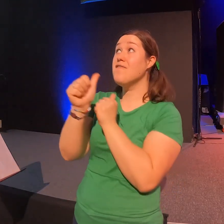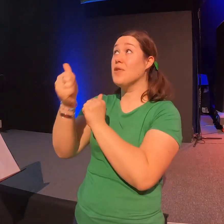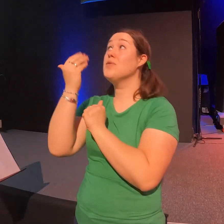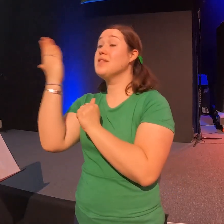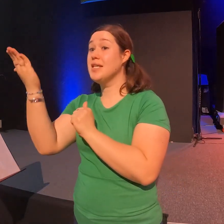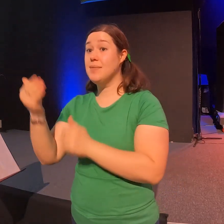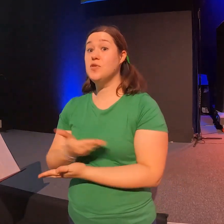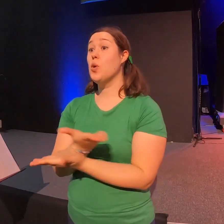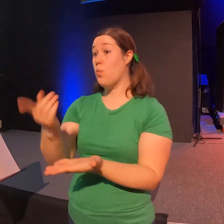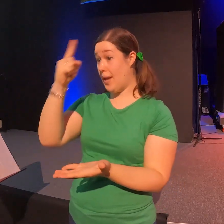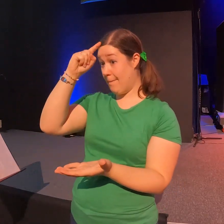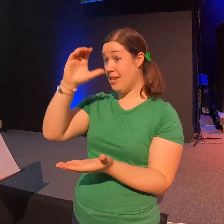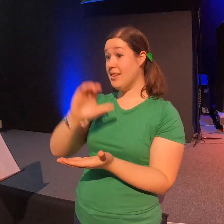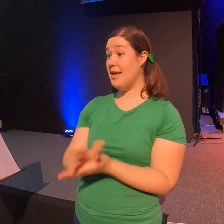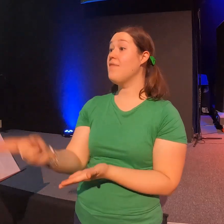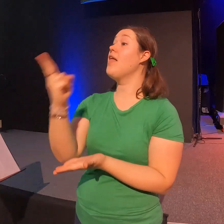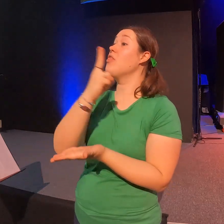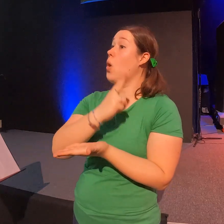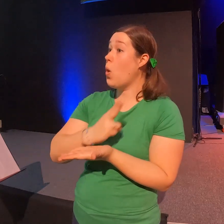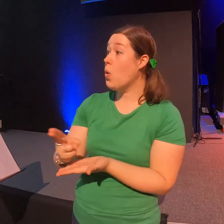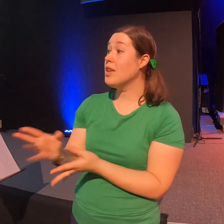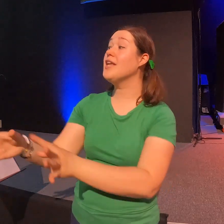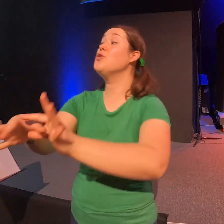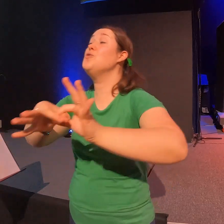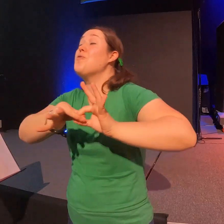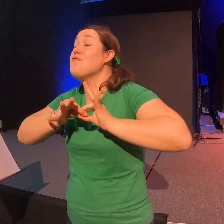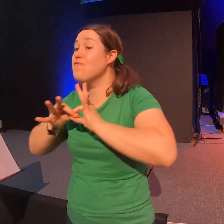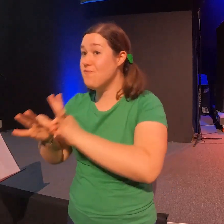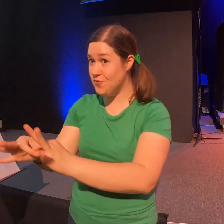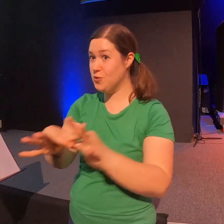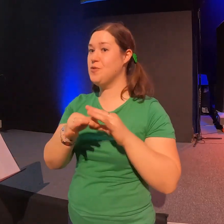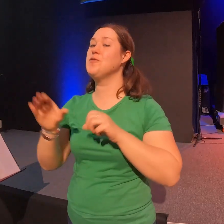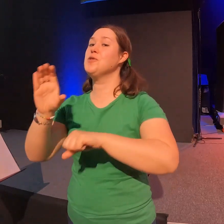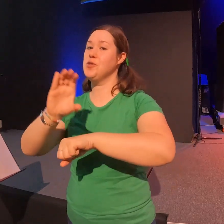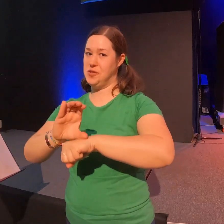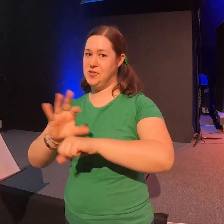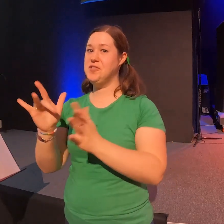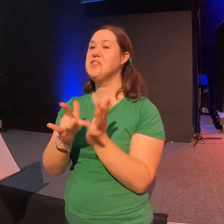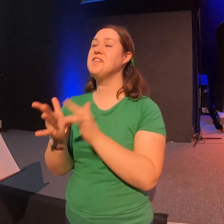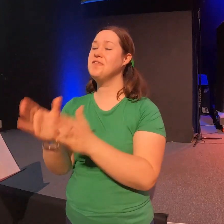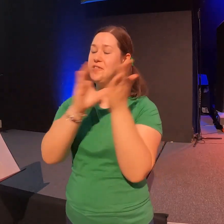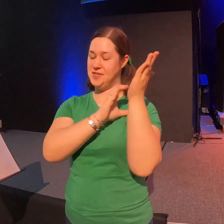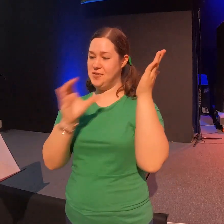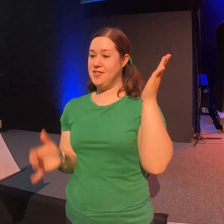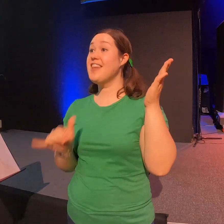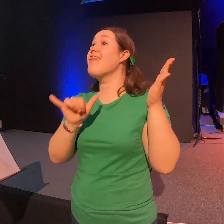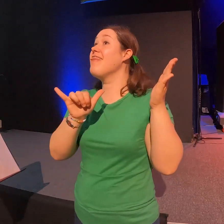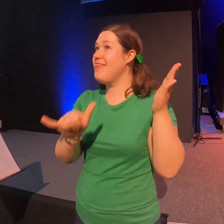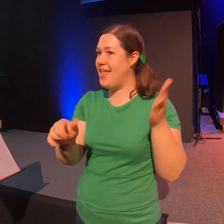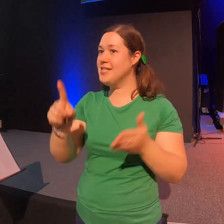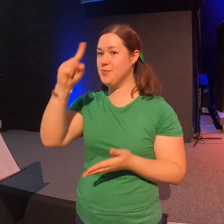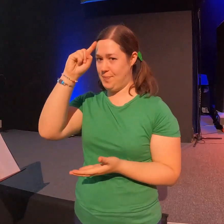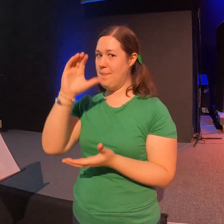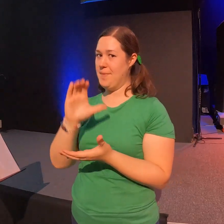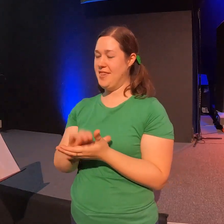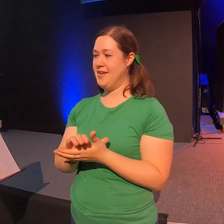We believe in the holy, universal Church of Jesus Christ. That's what we believe. And so to dig really deep in